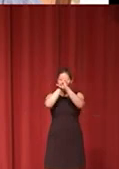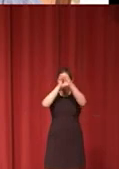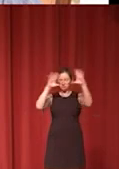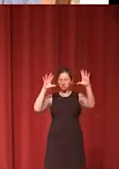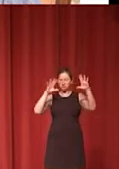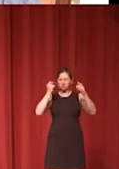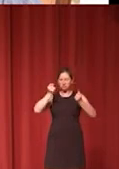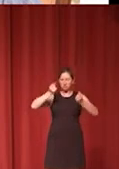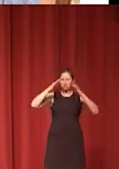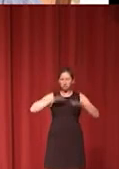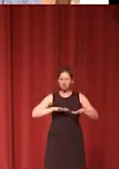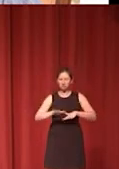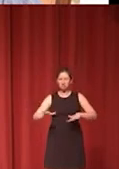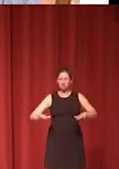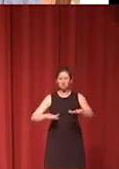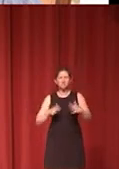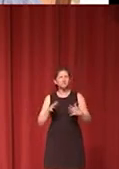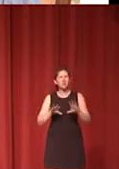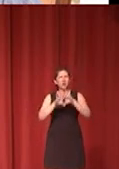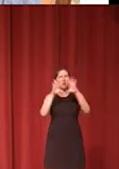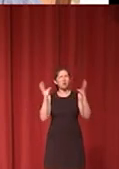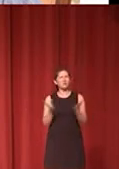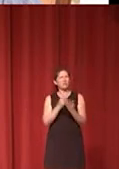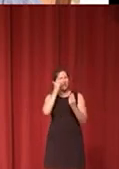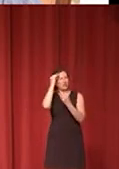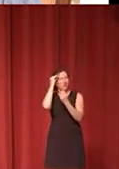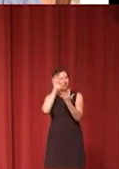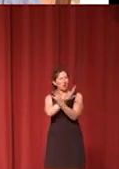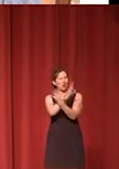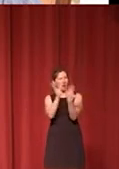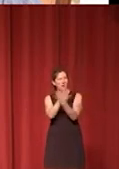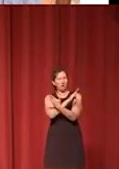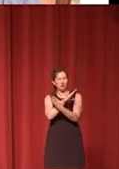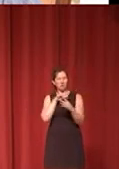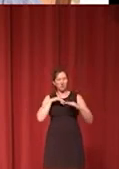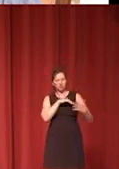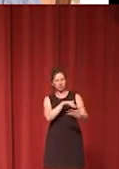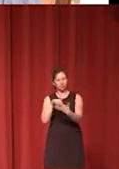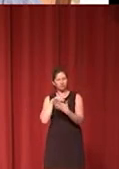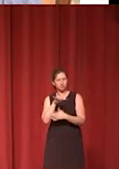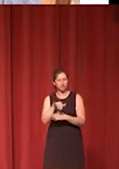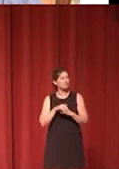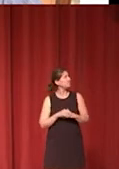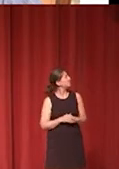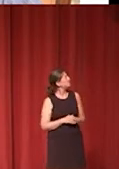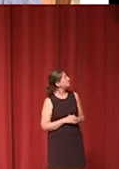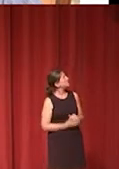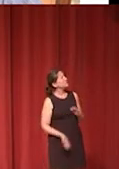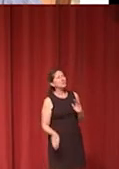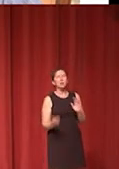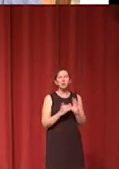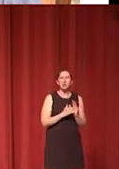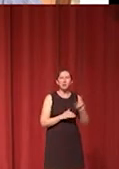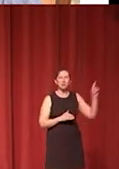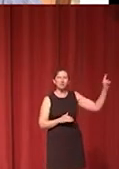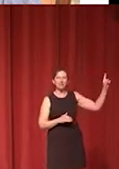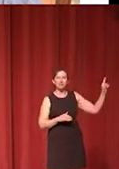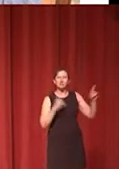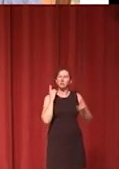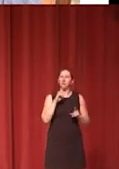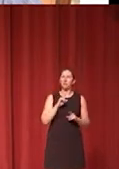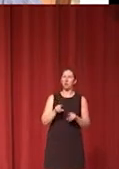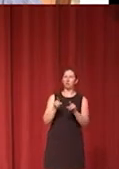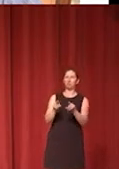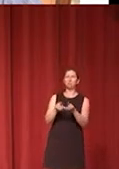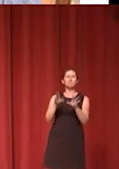that we look at. So if you look at these, again, this is how we define if somebody has a dementia.